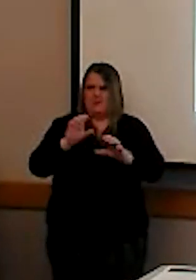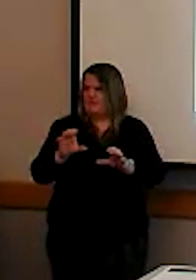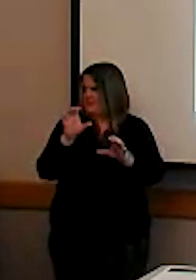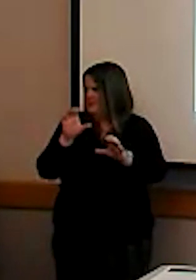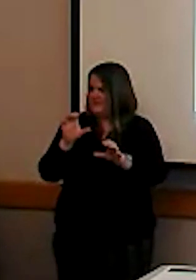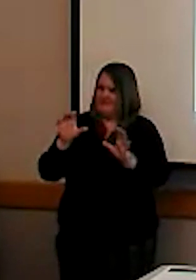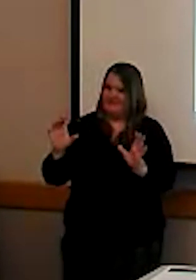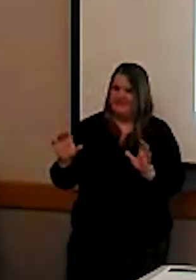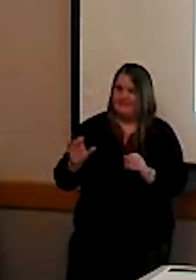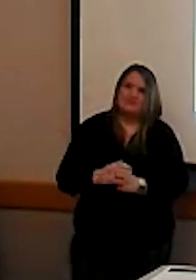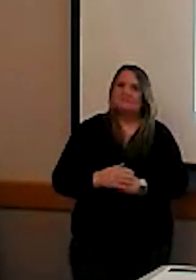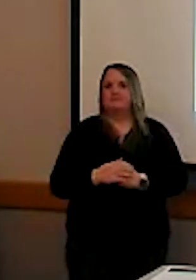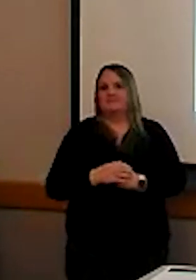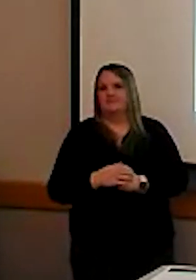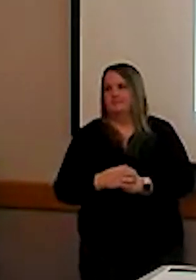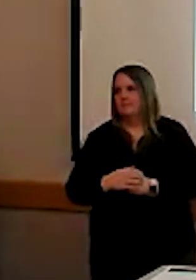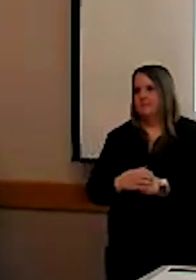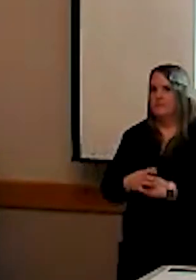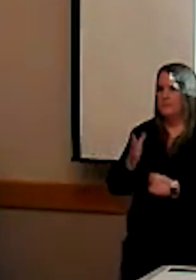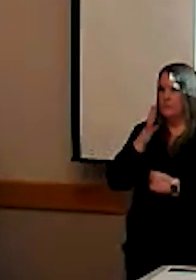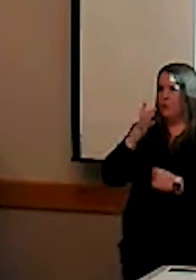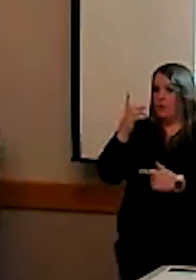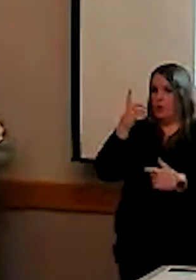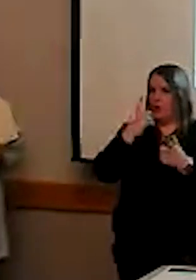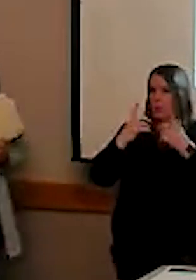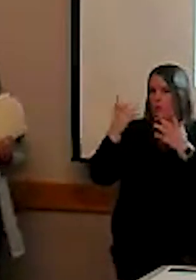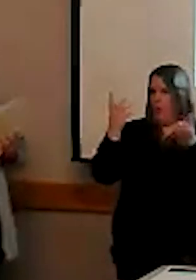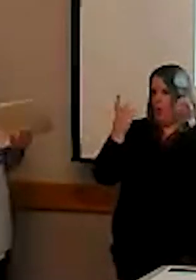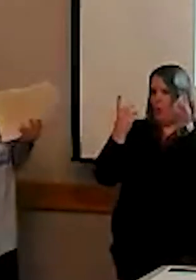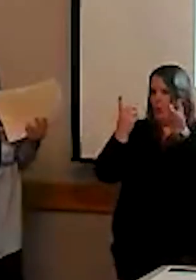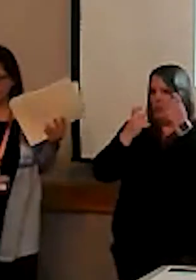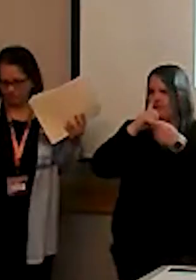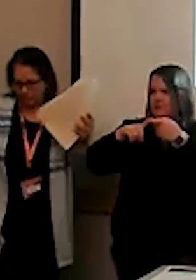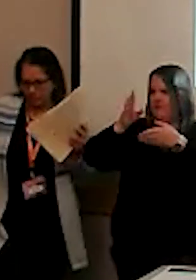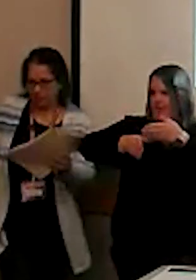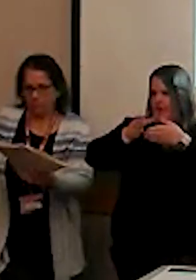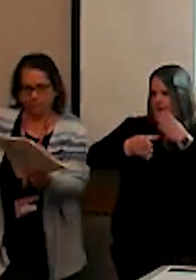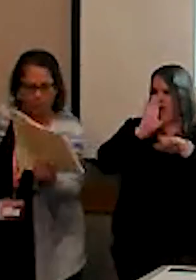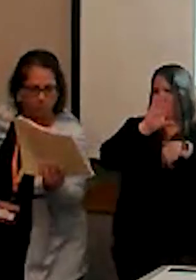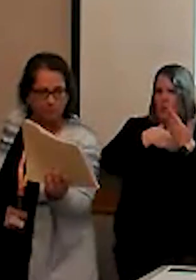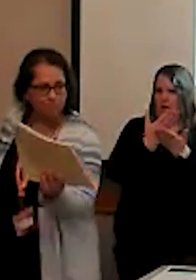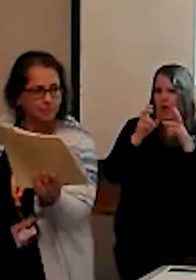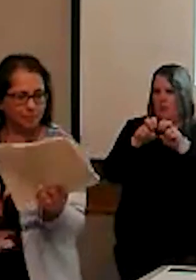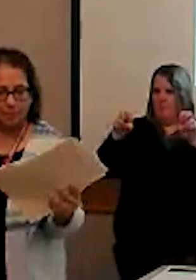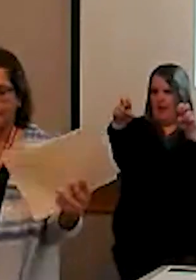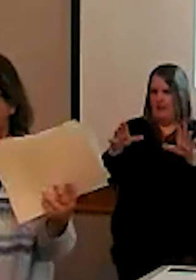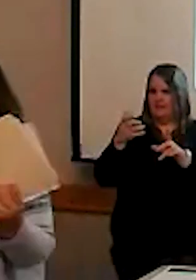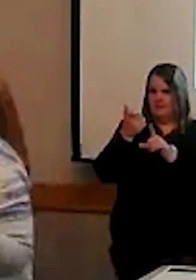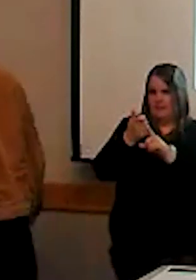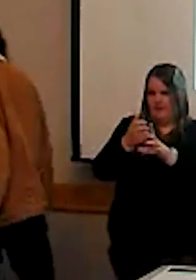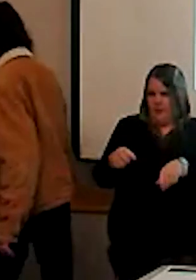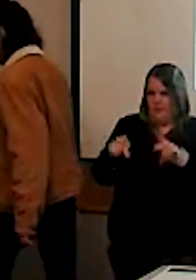you're doing in action. We'll save questions to the end when all the panelists have had a chance to present.